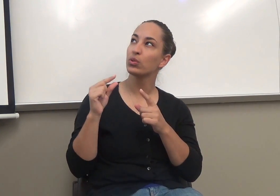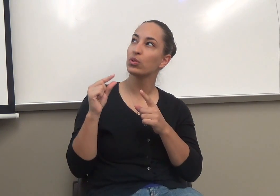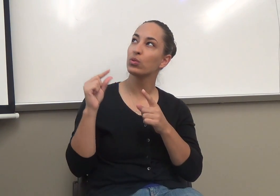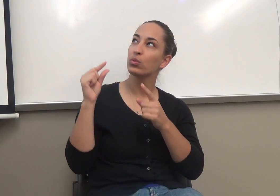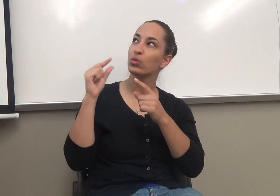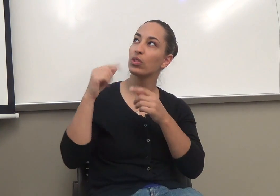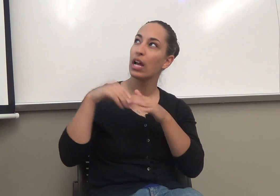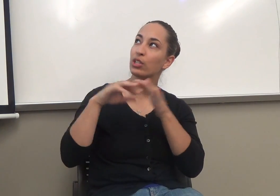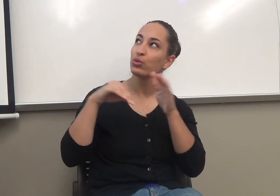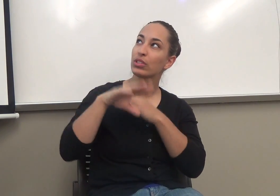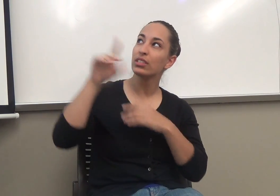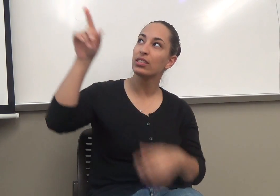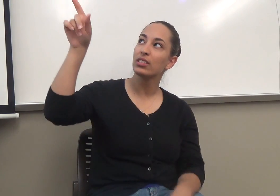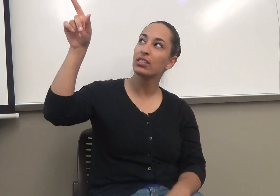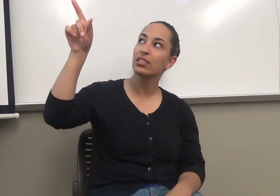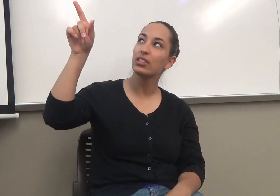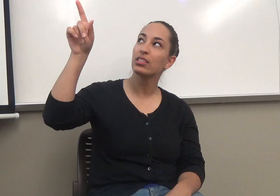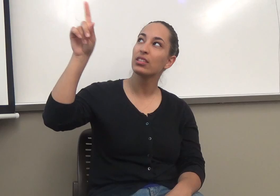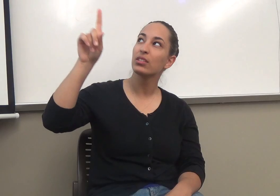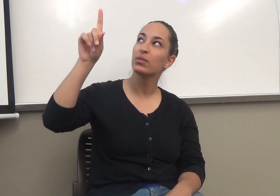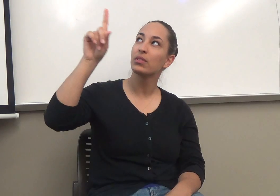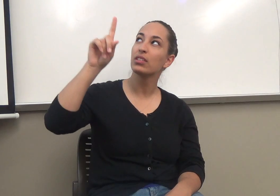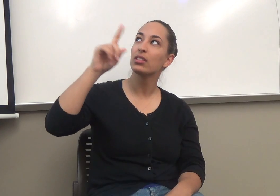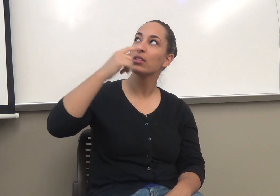entry, what does that start with?